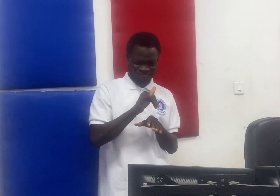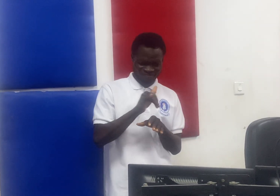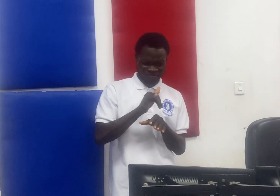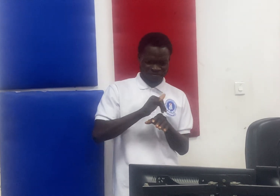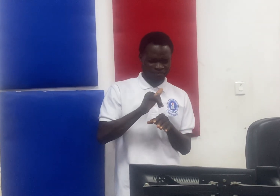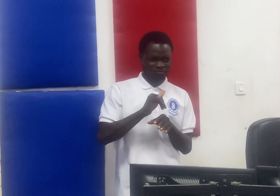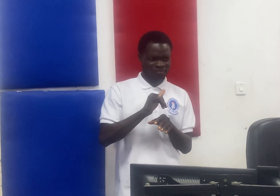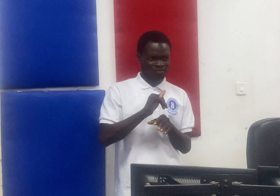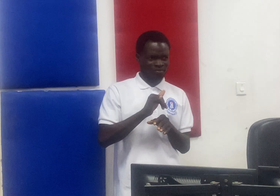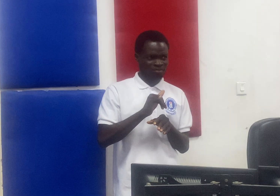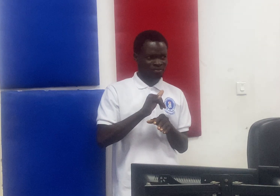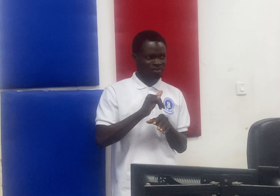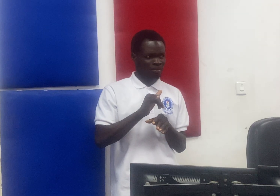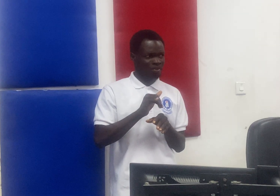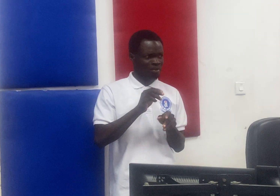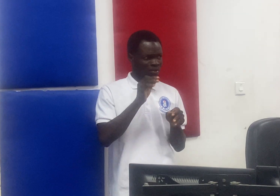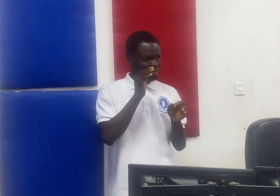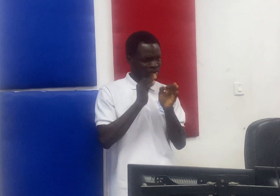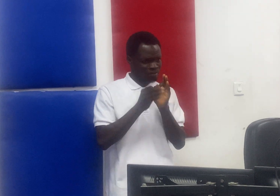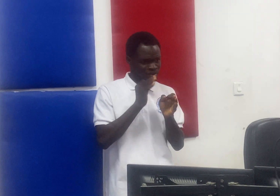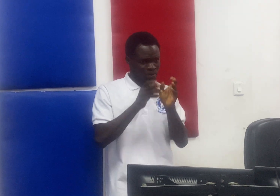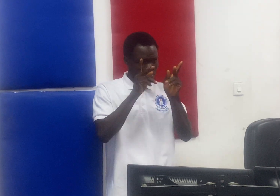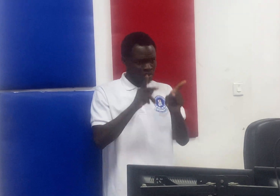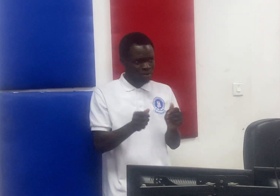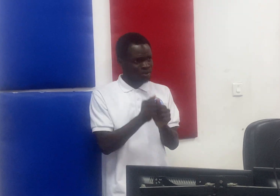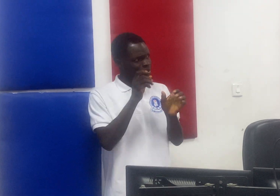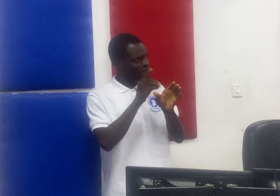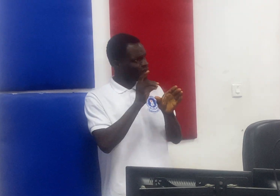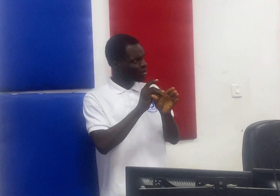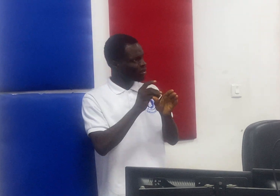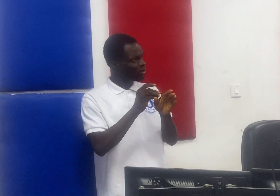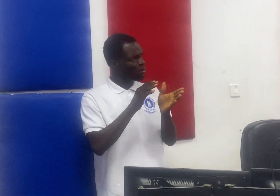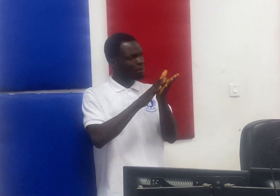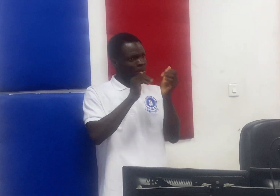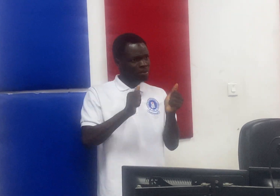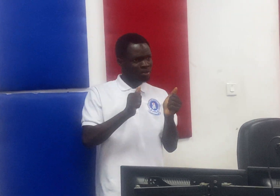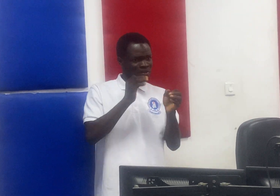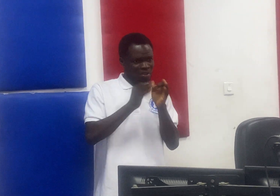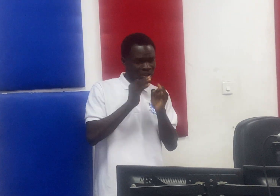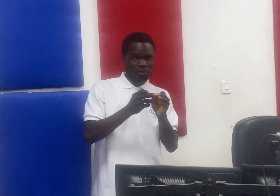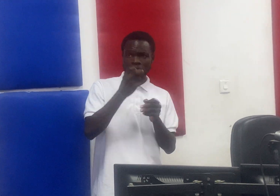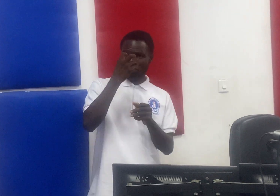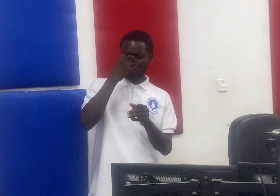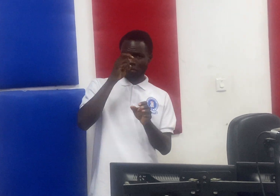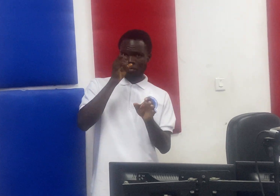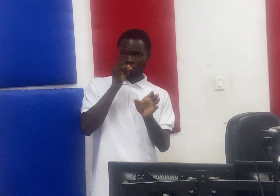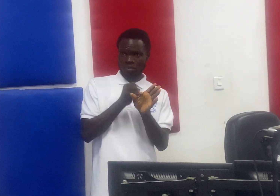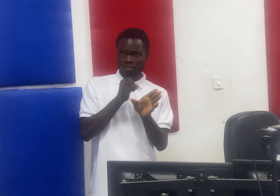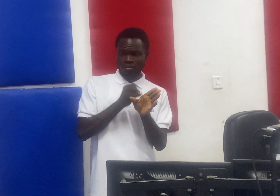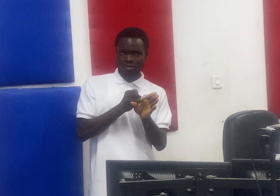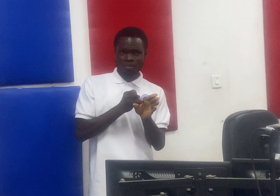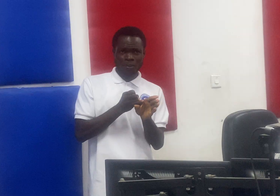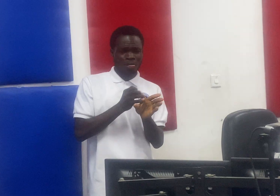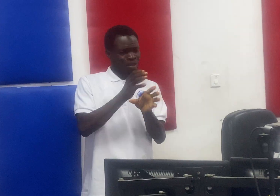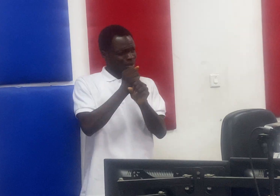Even the persons with disability themselves believe that if I'm blind, I'm supposed to get married to a blind person because I'll